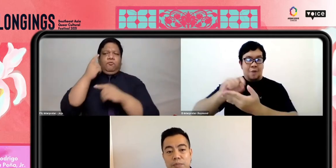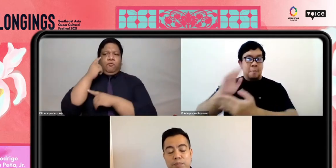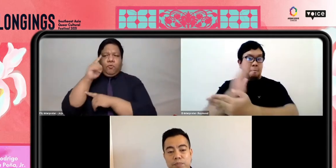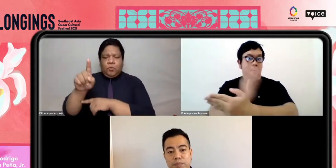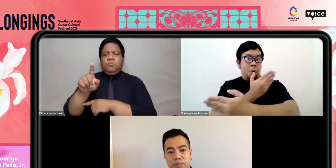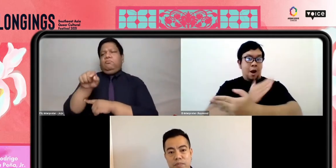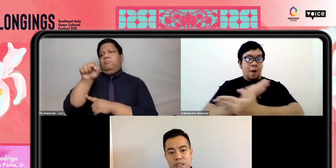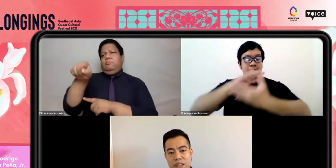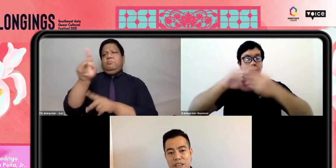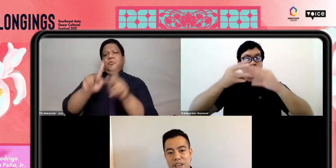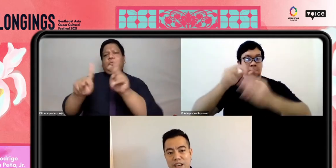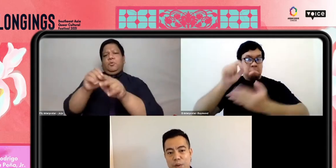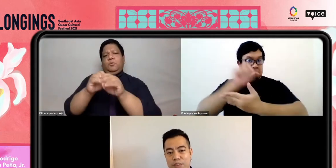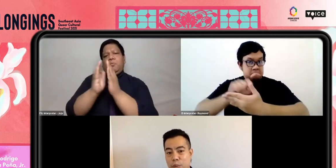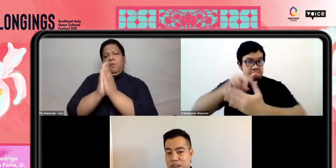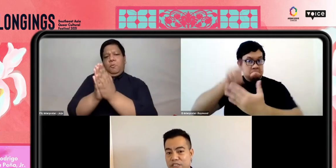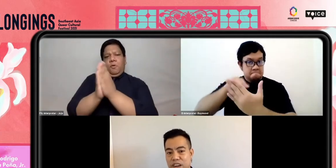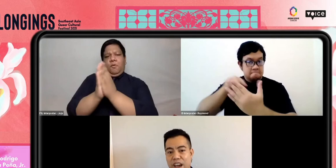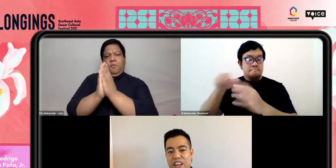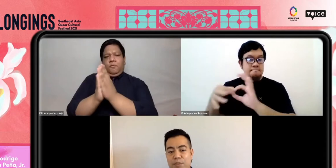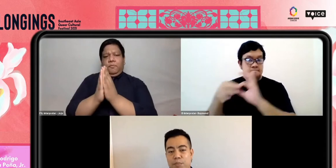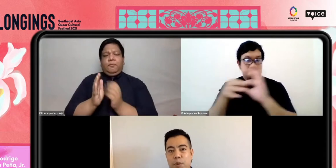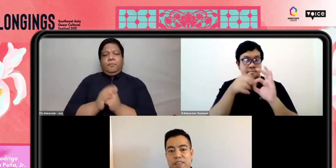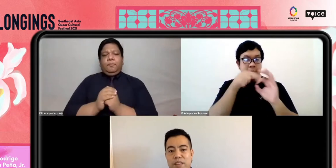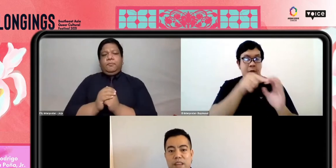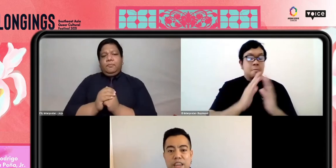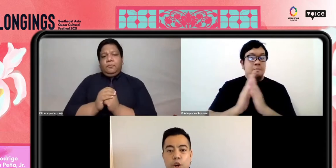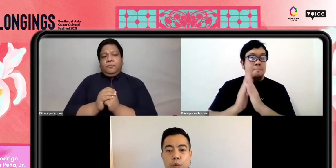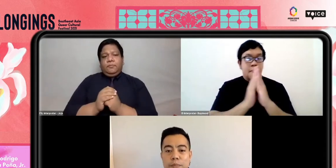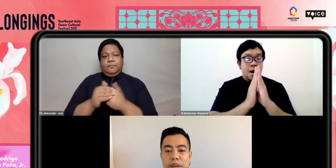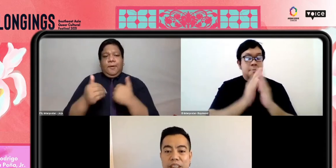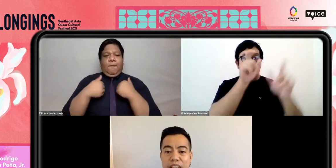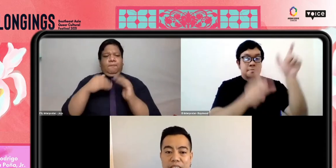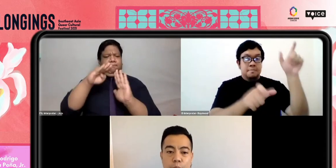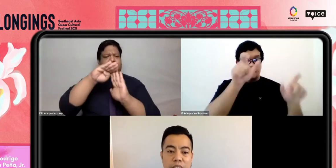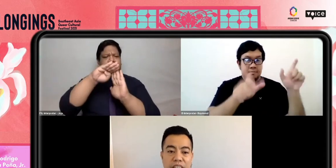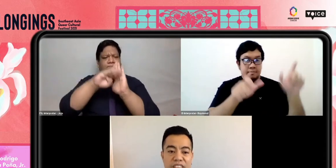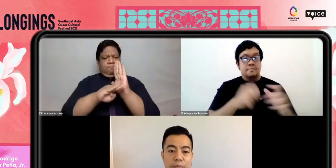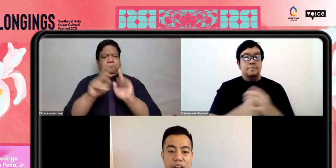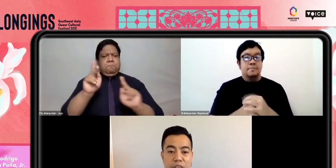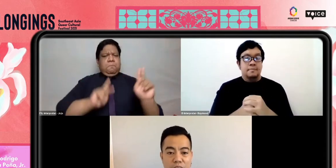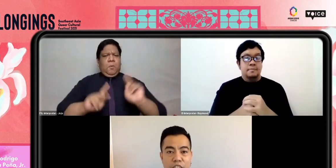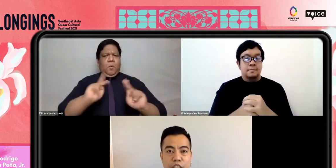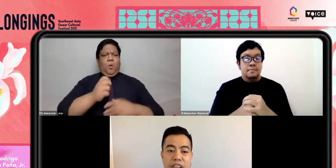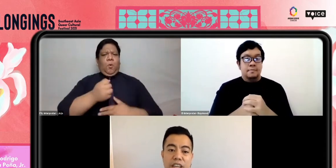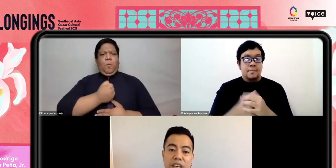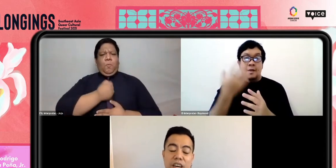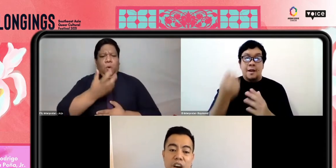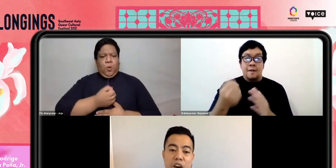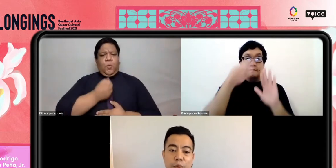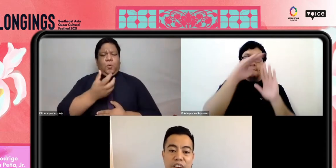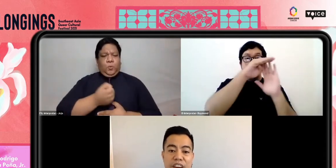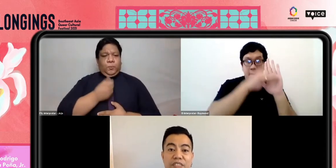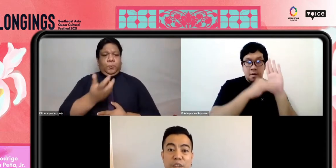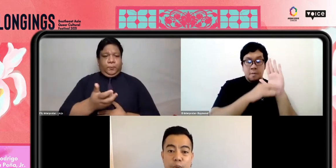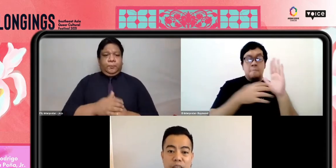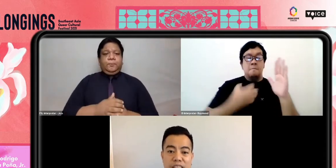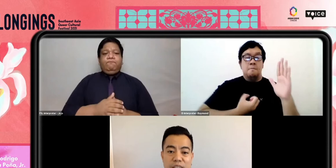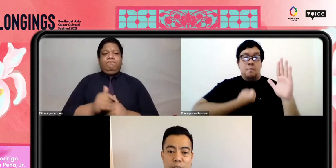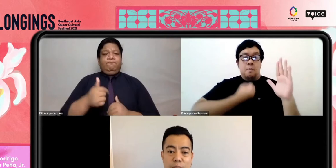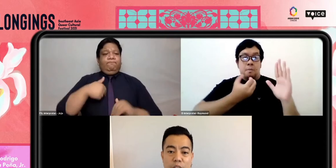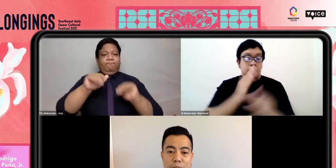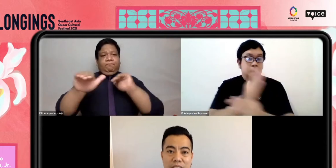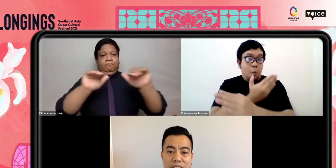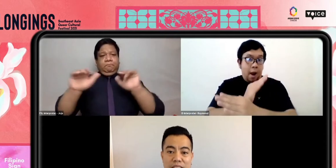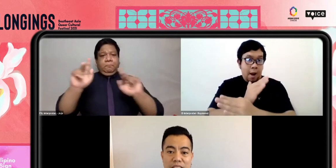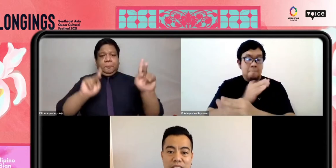Myanmar. We have a wonderful lineup of poets today who will be reading their works from the anthology. We invite viewers